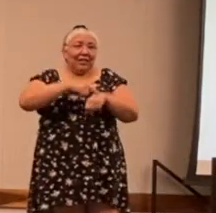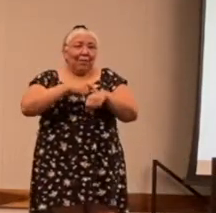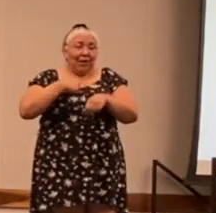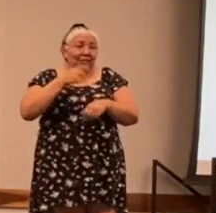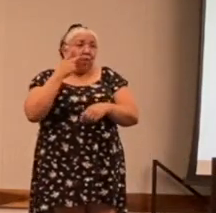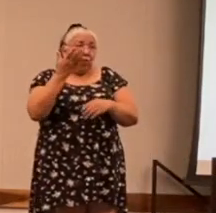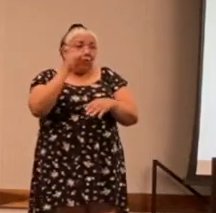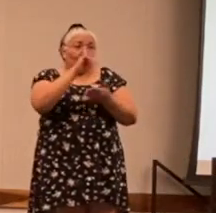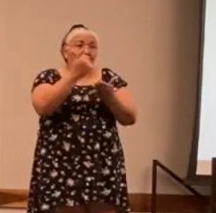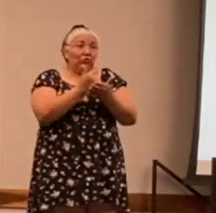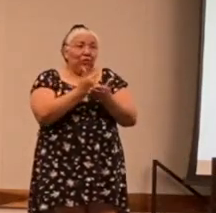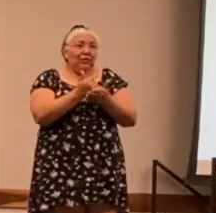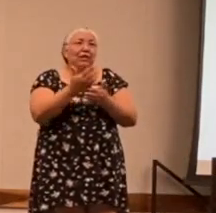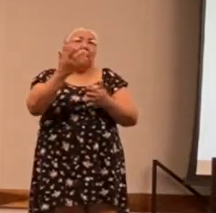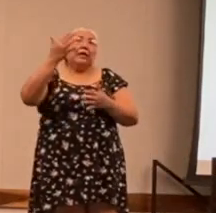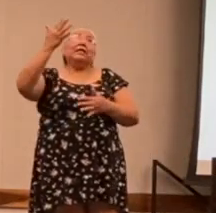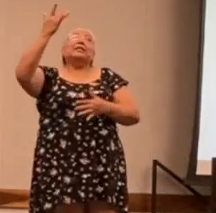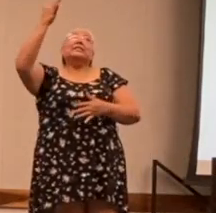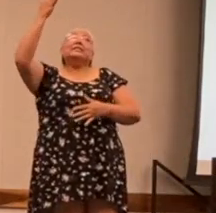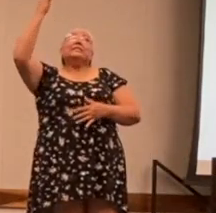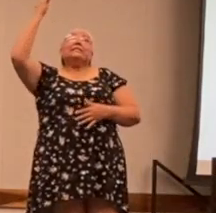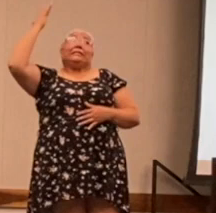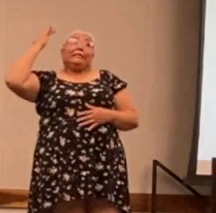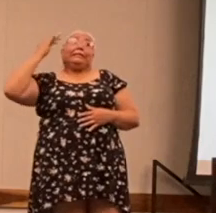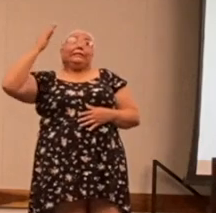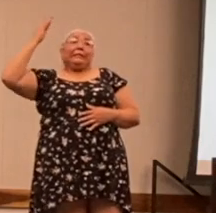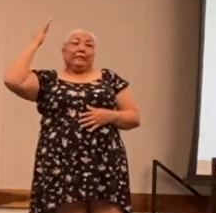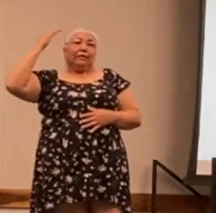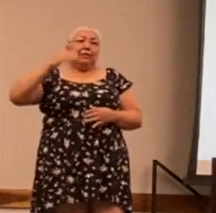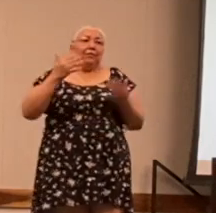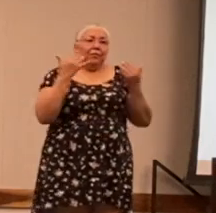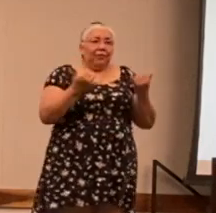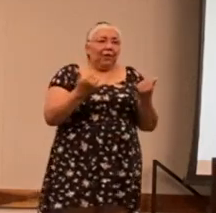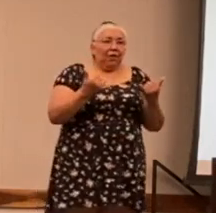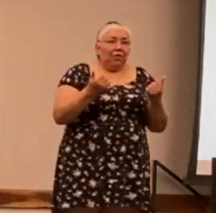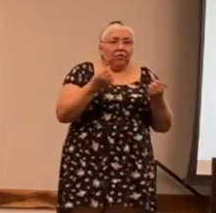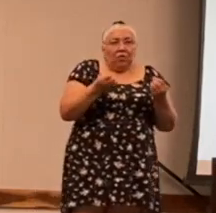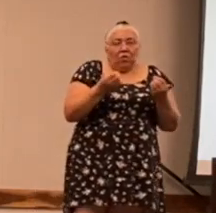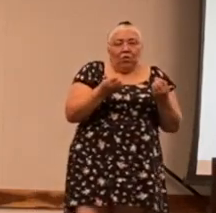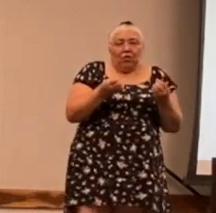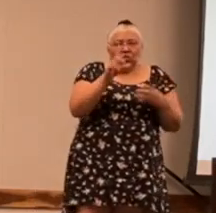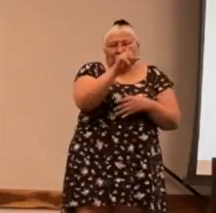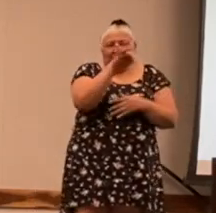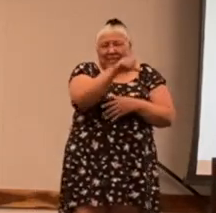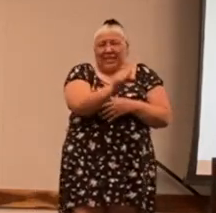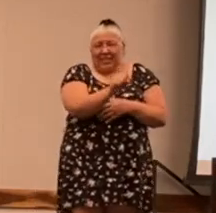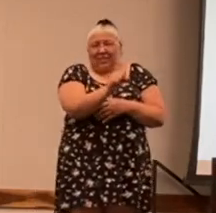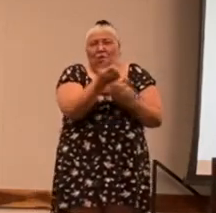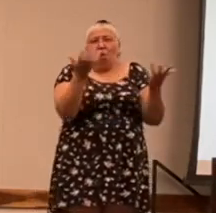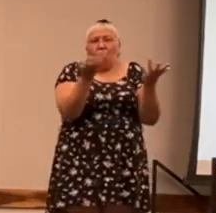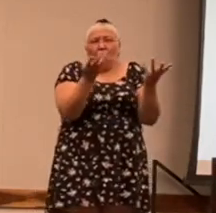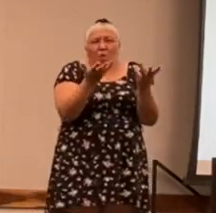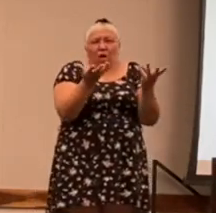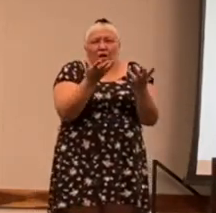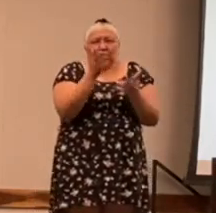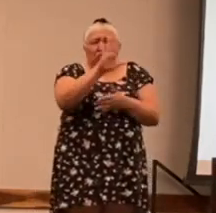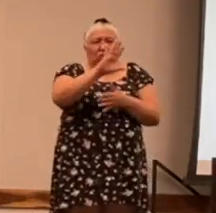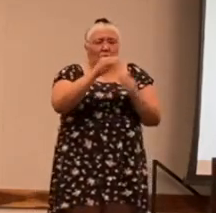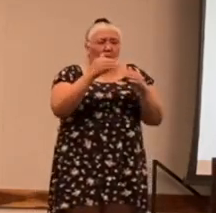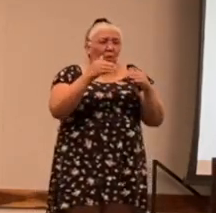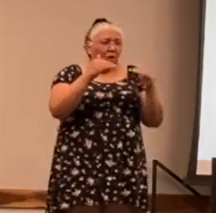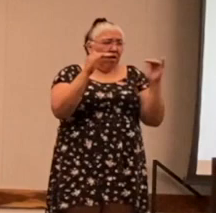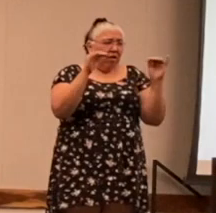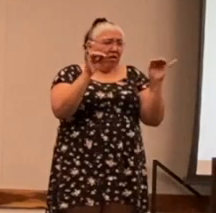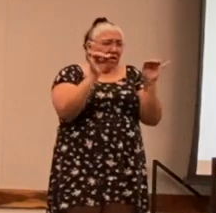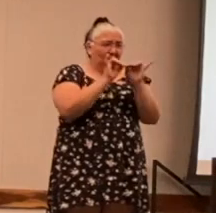graduation." That was a long time ago, right? And so the question is what does your gauge